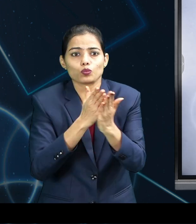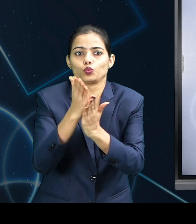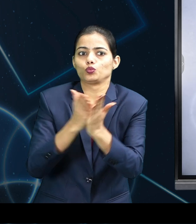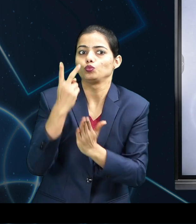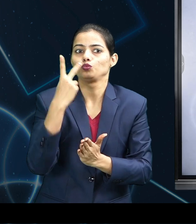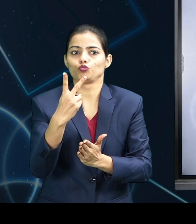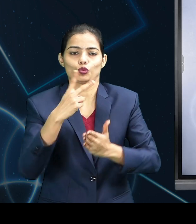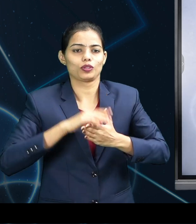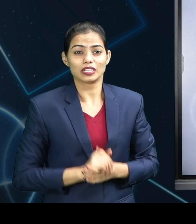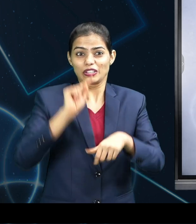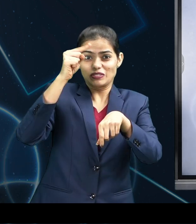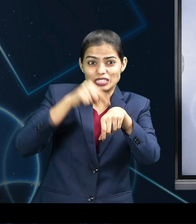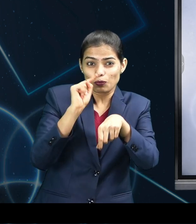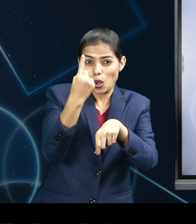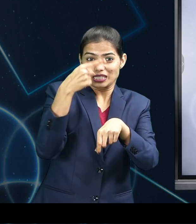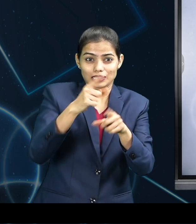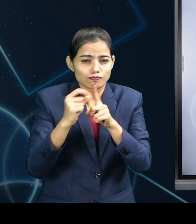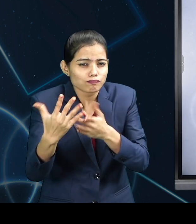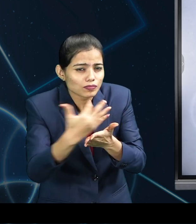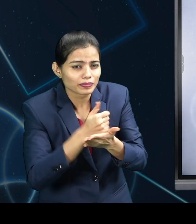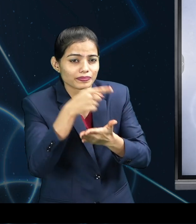primary data, secondary data.